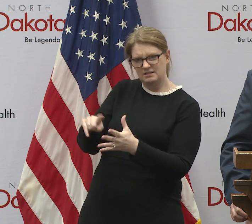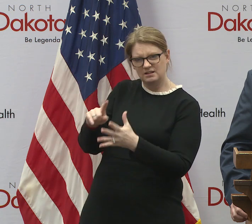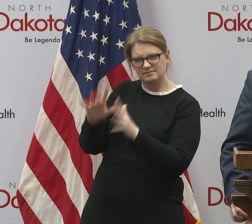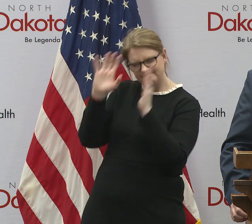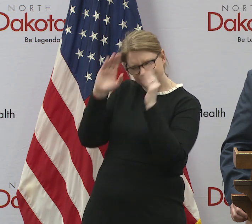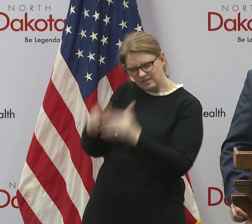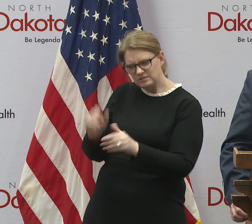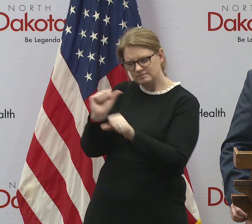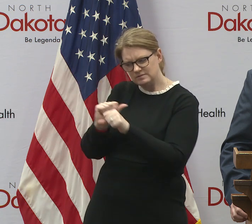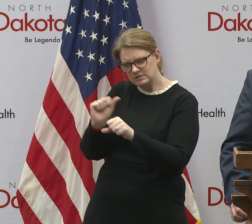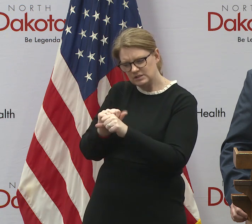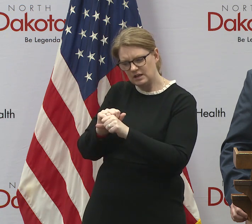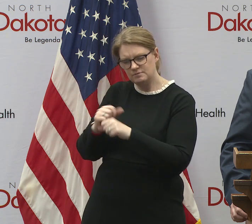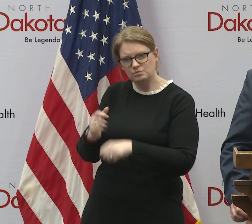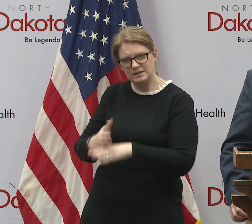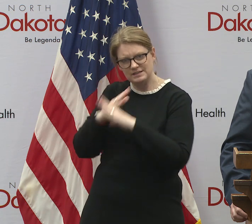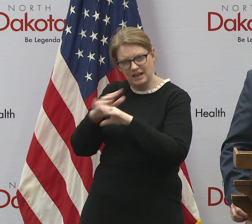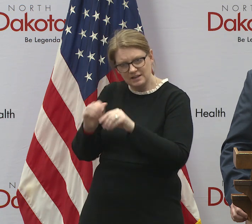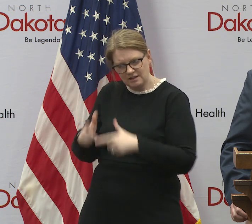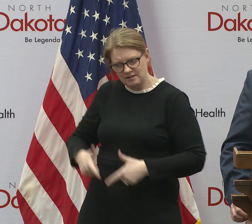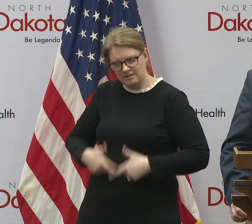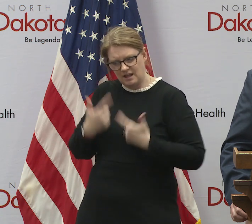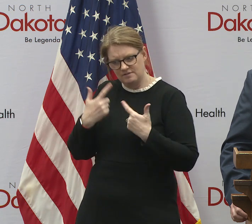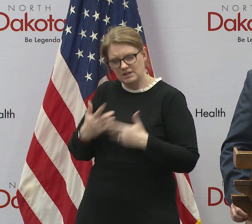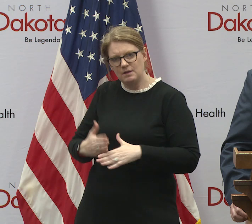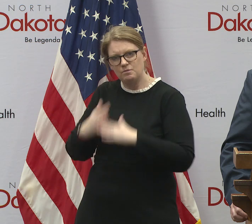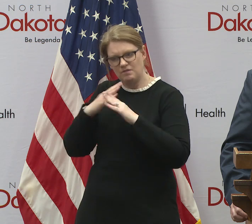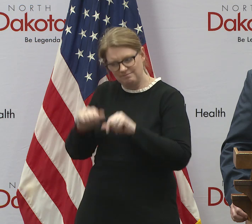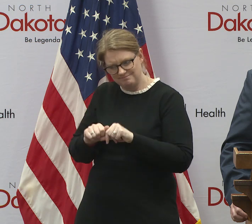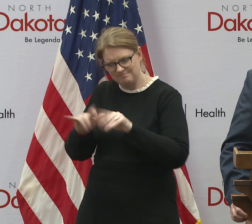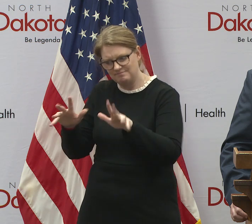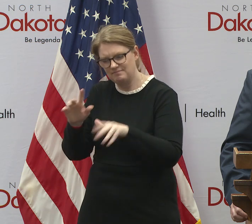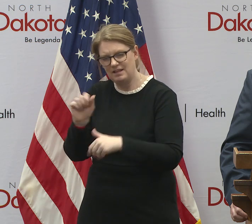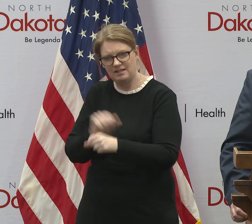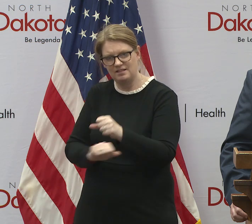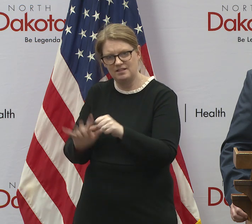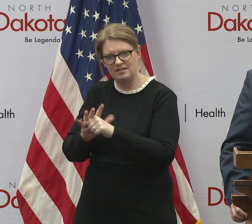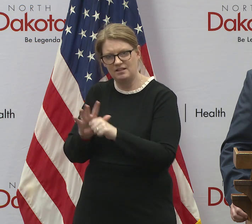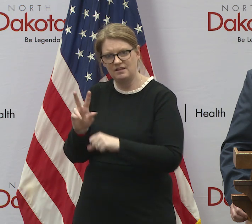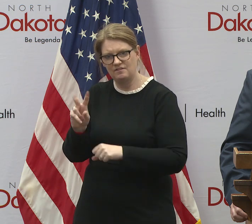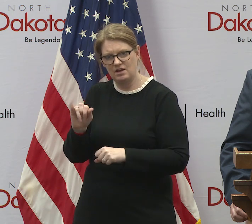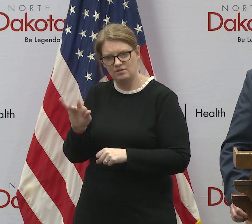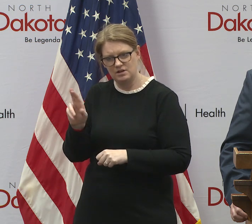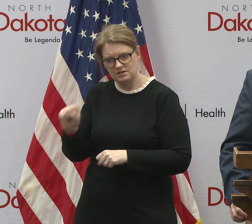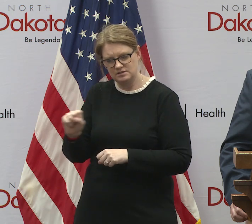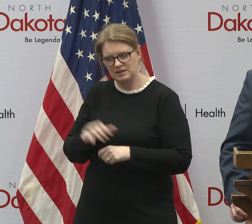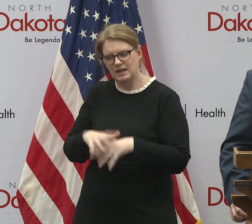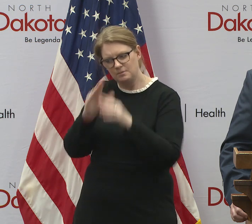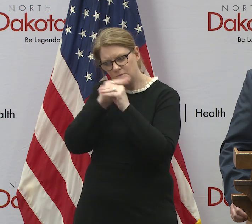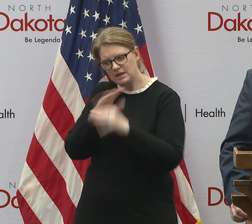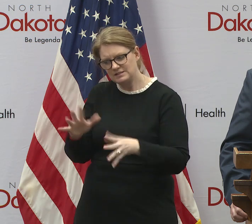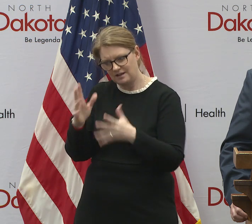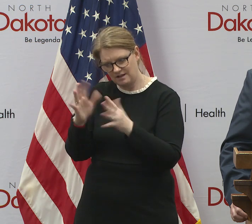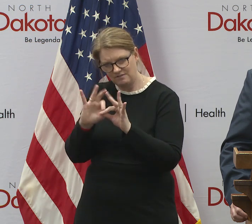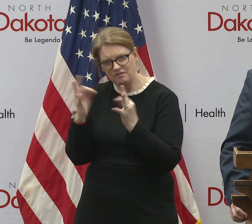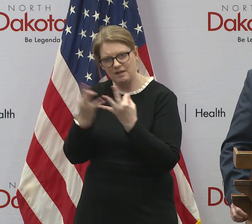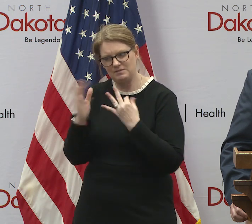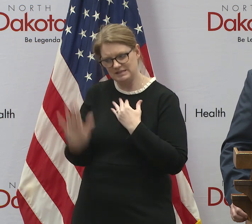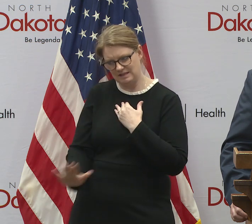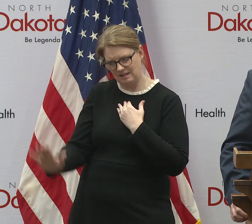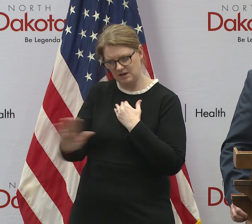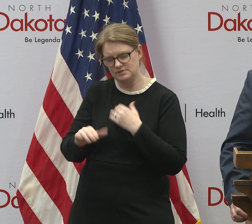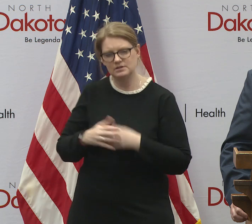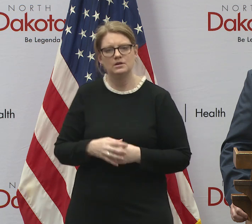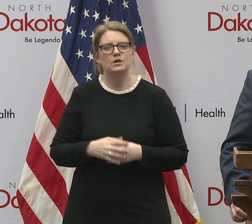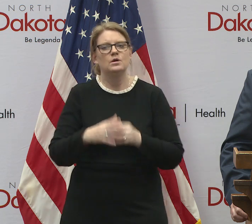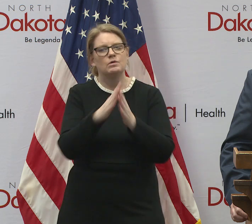protect lives and prevent the spread of the virus. And I pray that your blessing upon their families as well. Father, we pray that